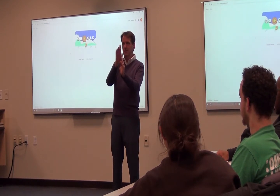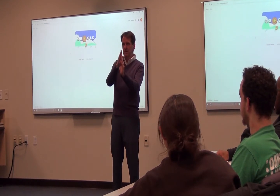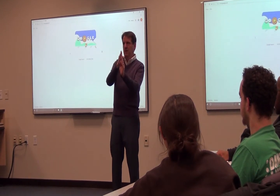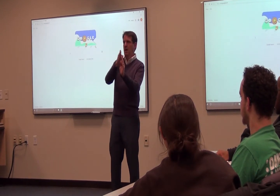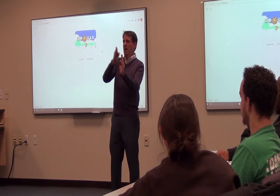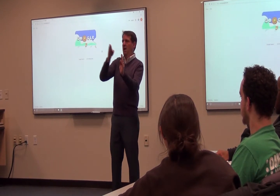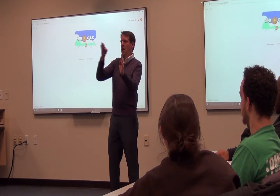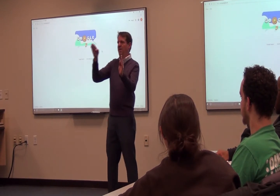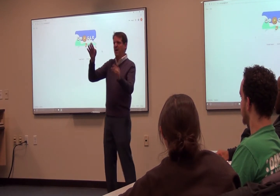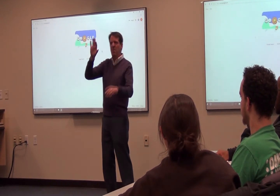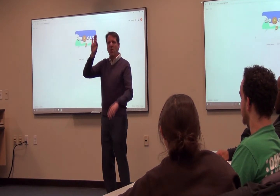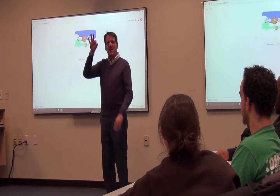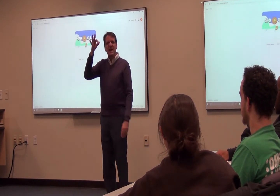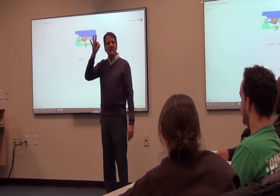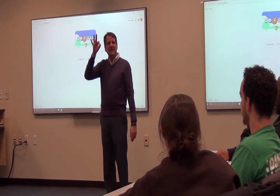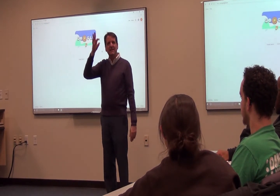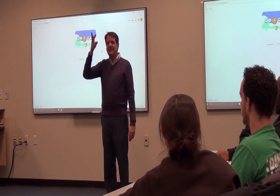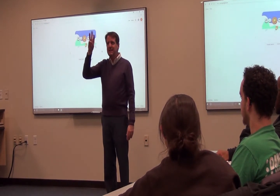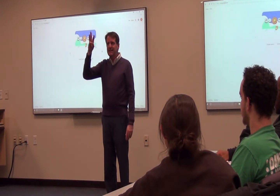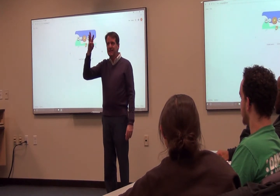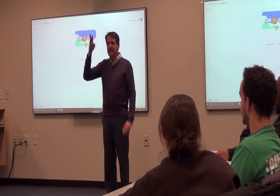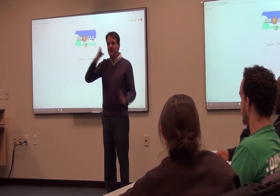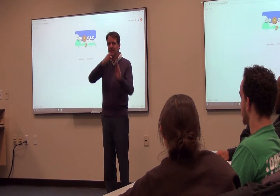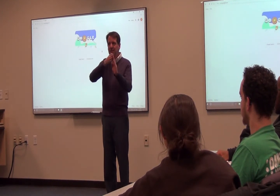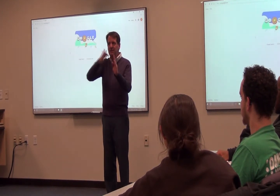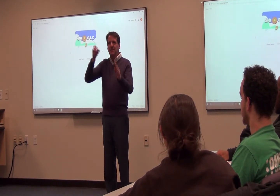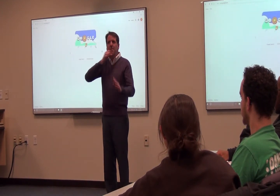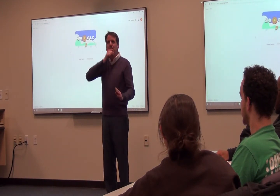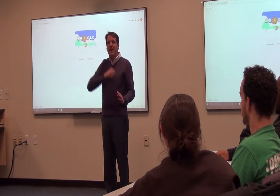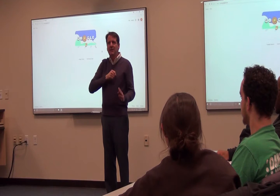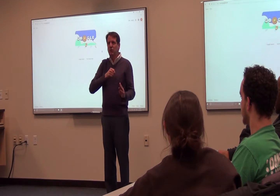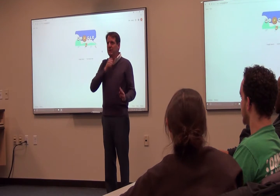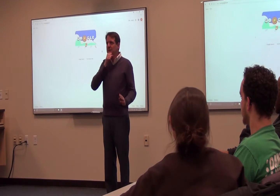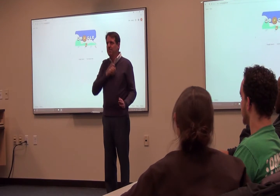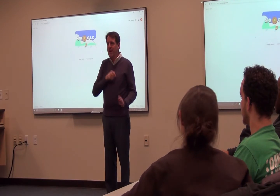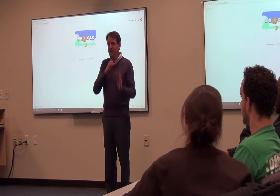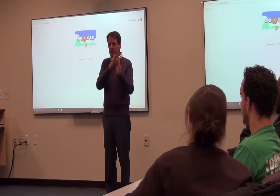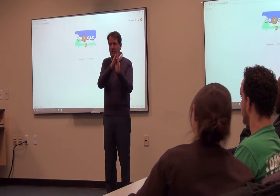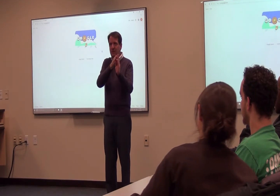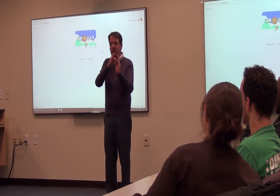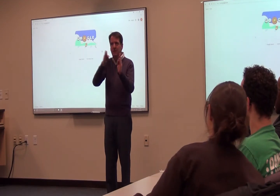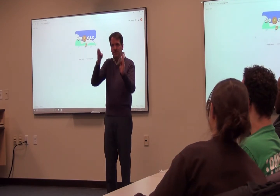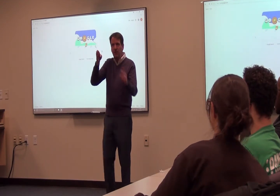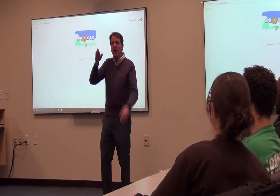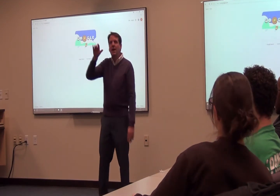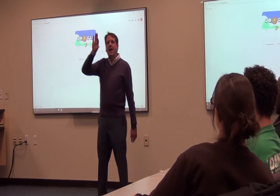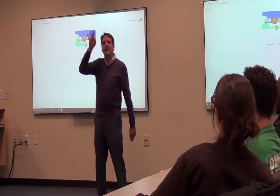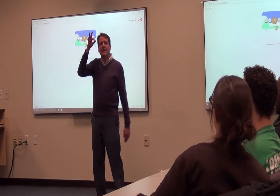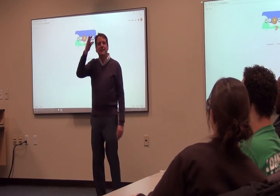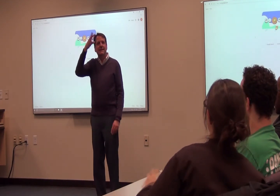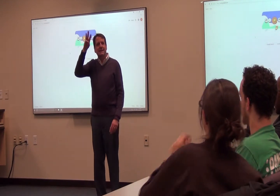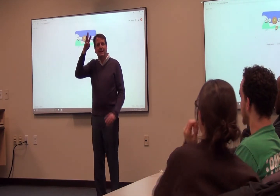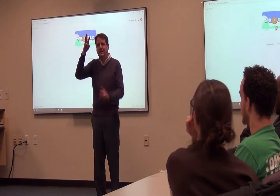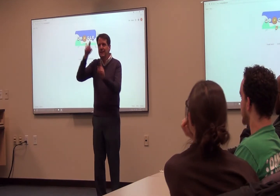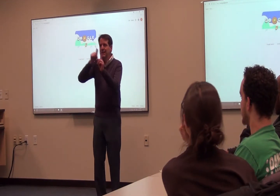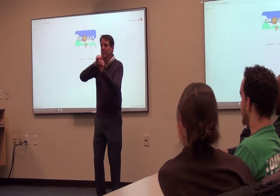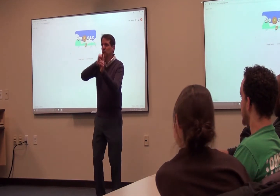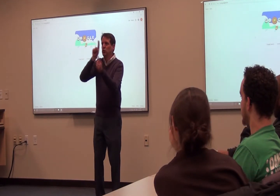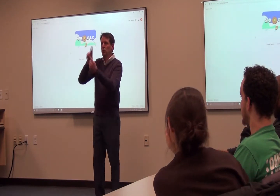1868 to about 1916 is the Meiji period. Then from